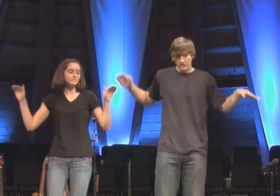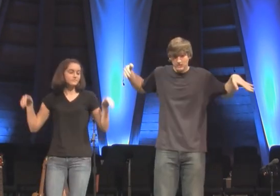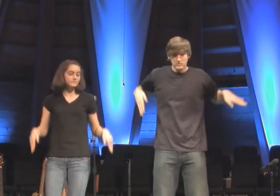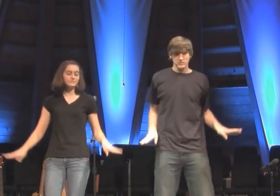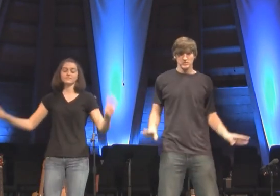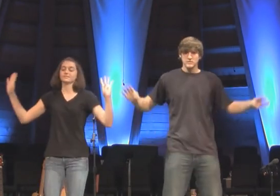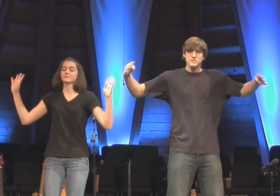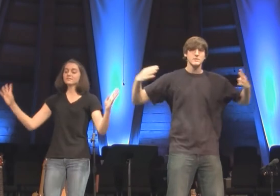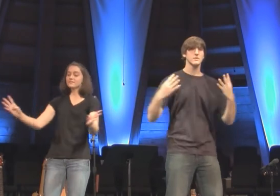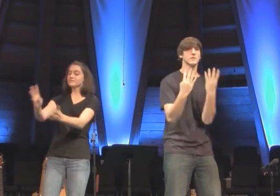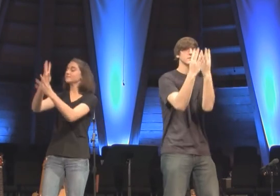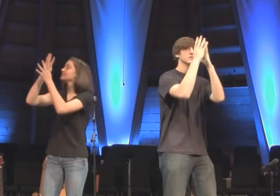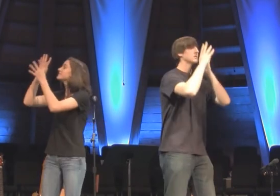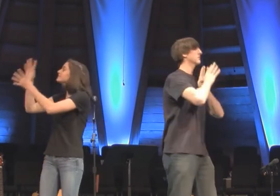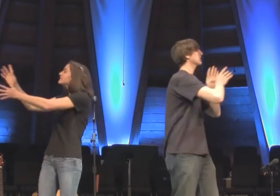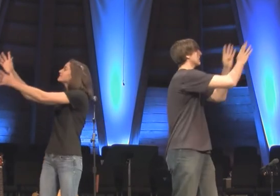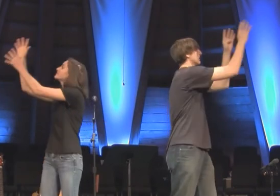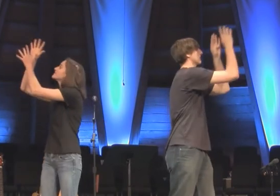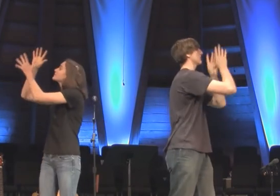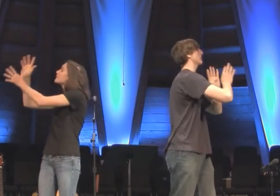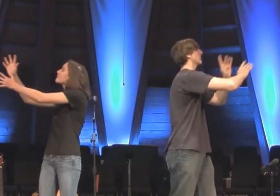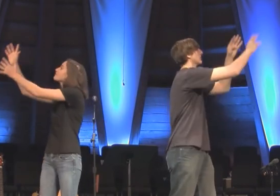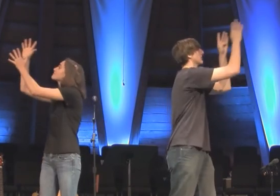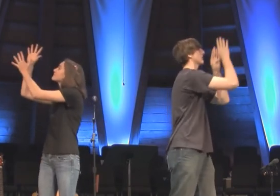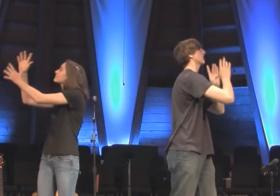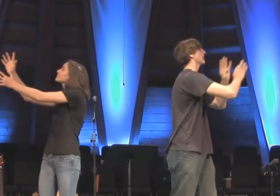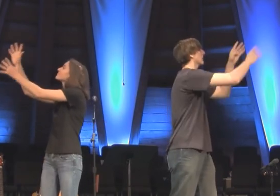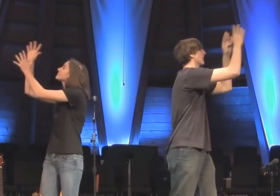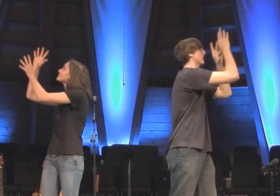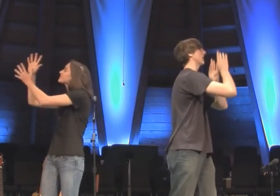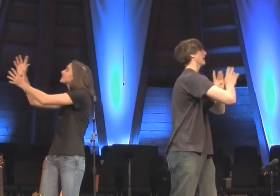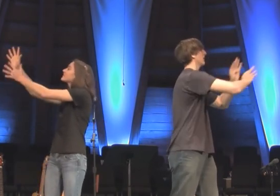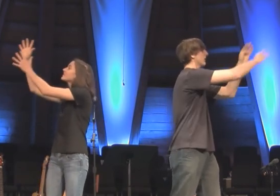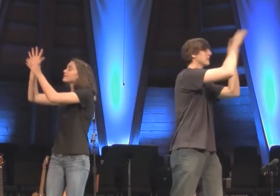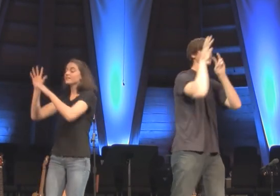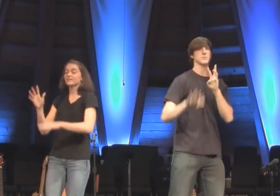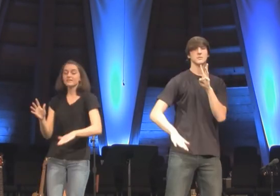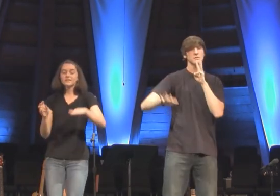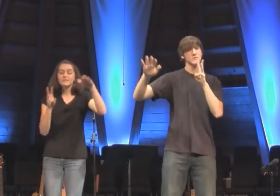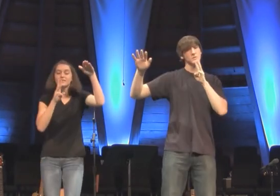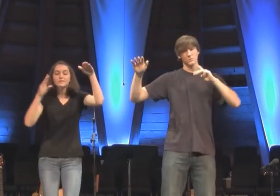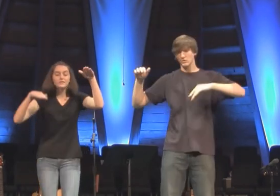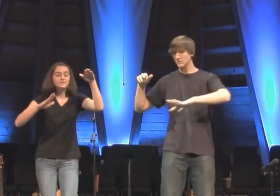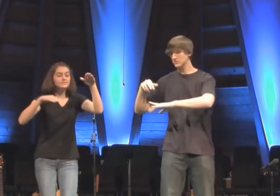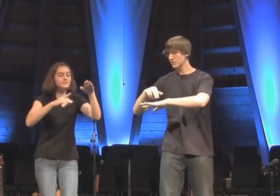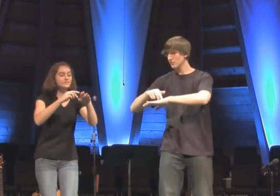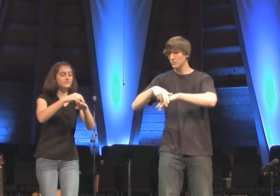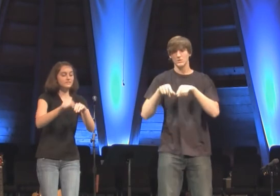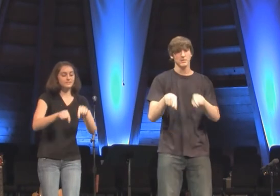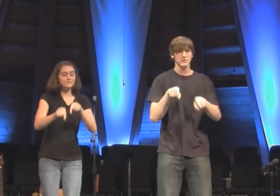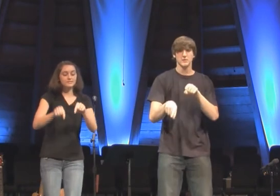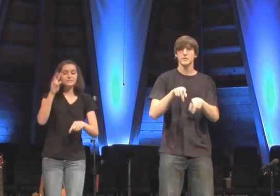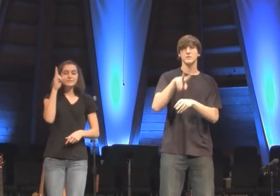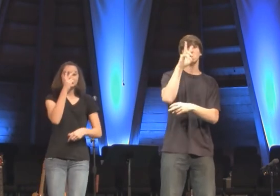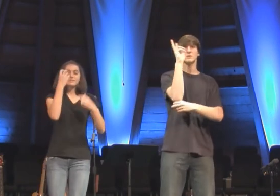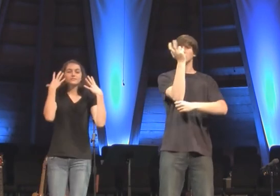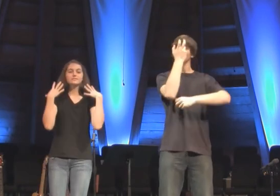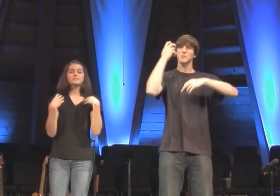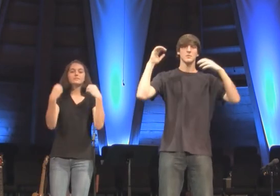angels singing, praise to the Great I Am He walked on the water, healed the lame,